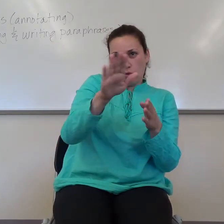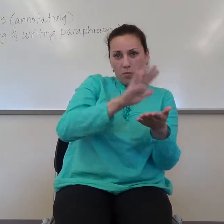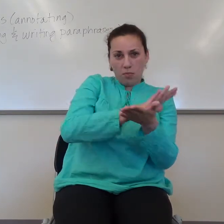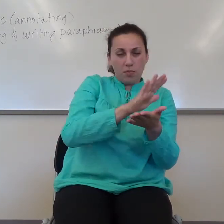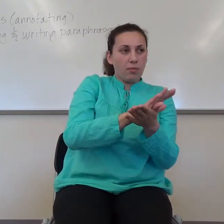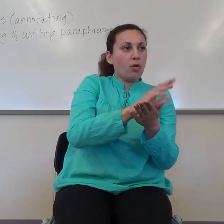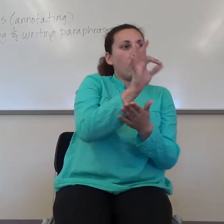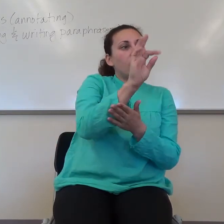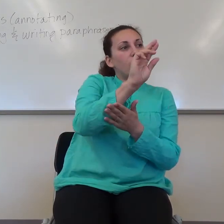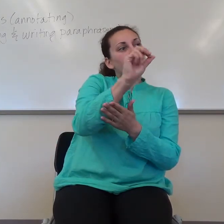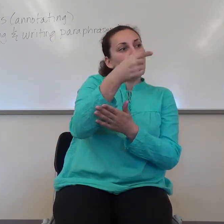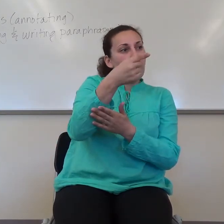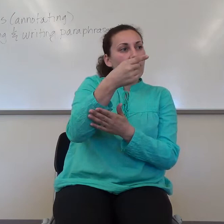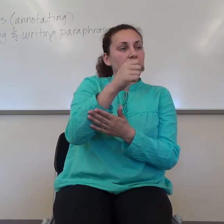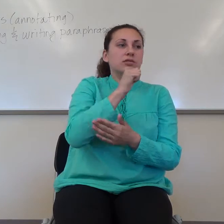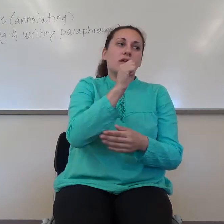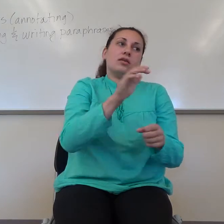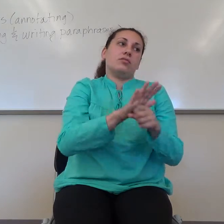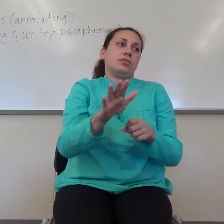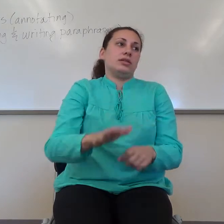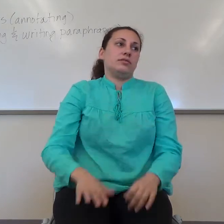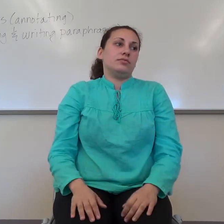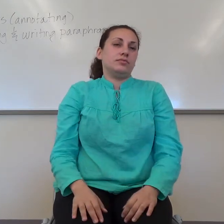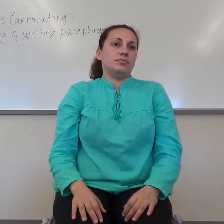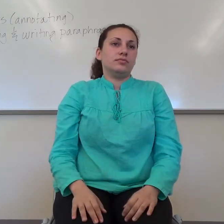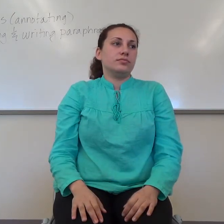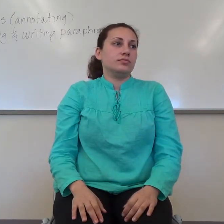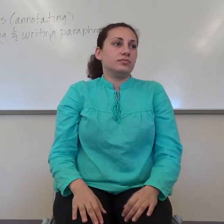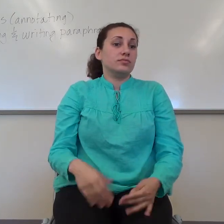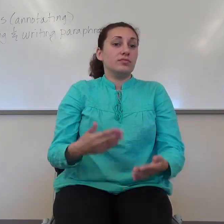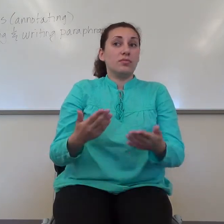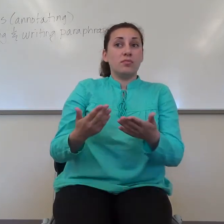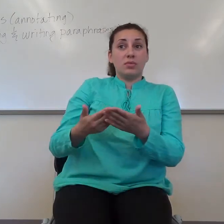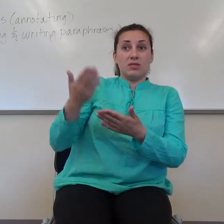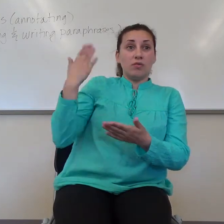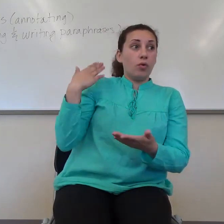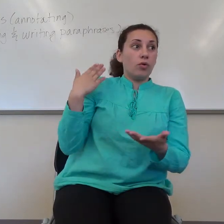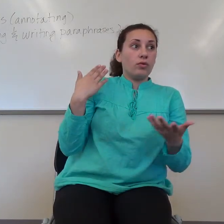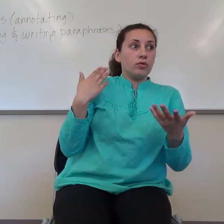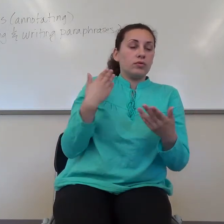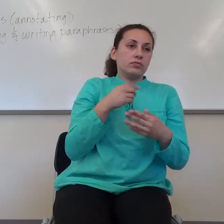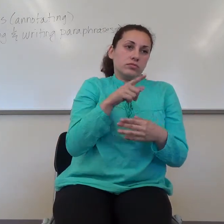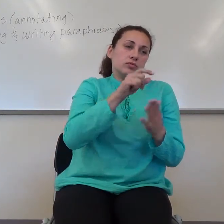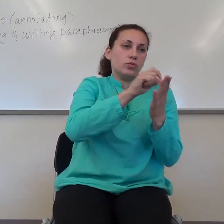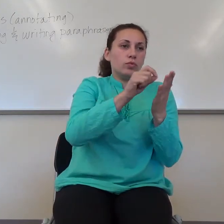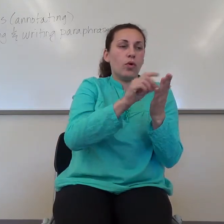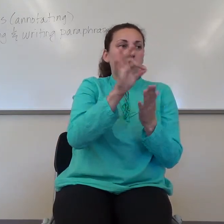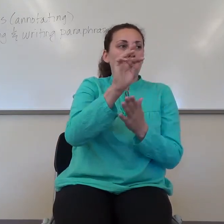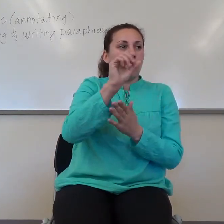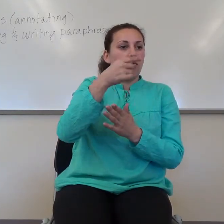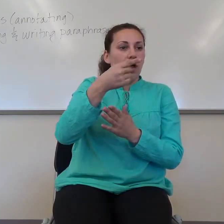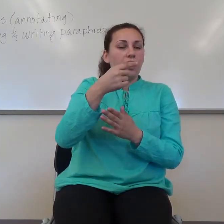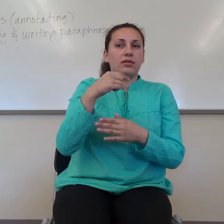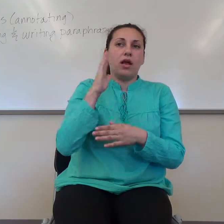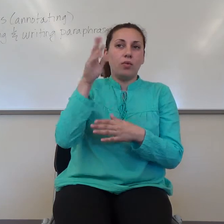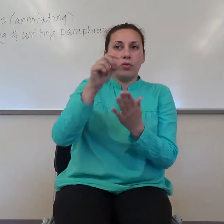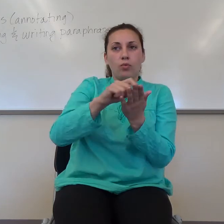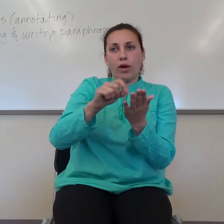that, because before, when I didn't start out with complete sentences, we'd get to this point and I'm thinking, oh my goodness, how do I explain to these people? I have to stop